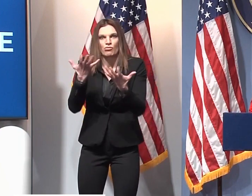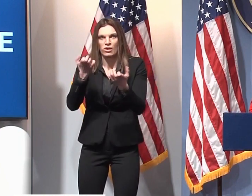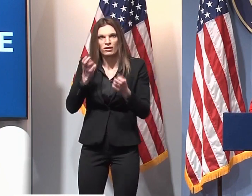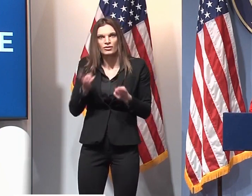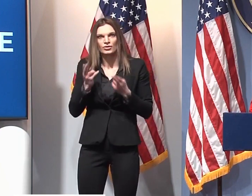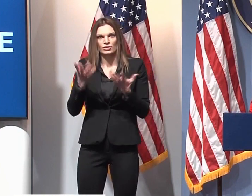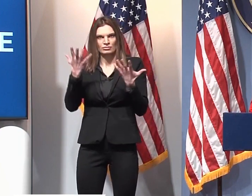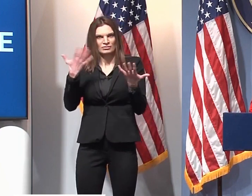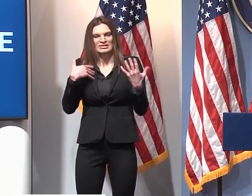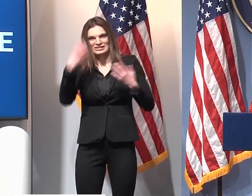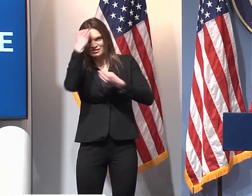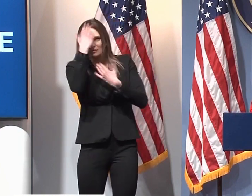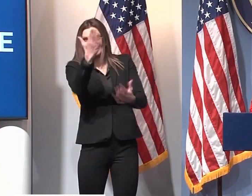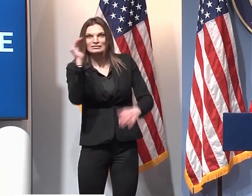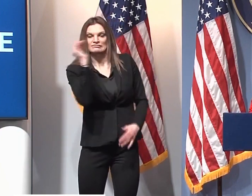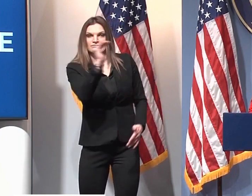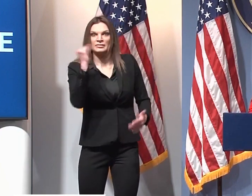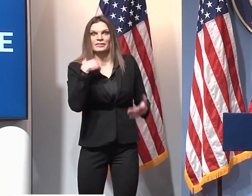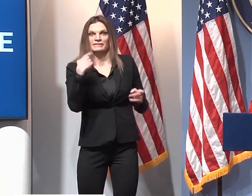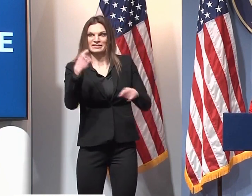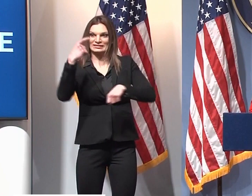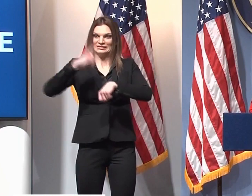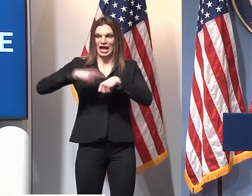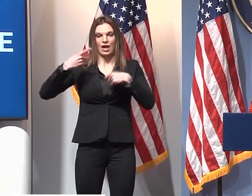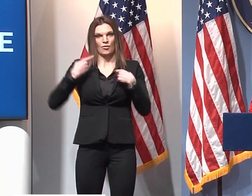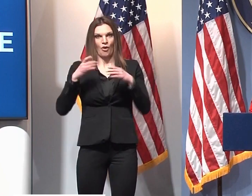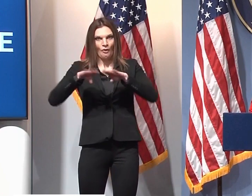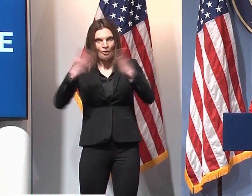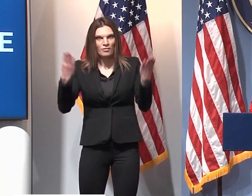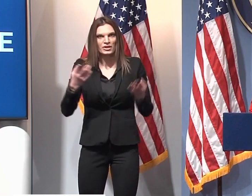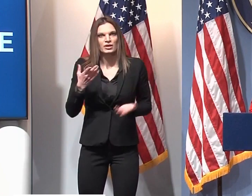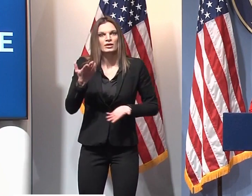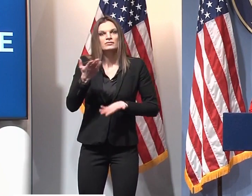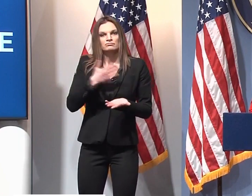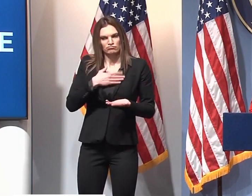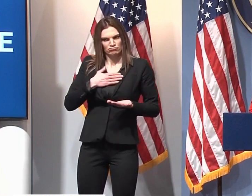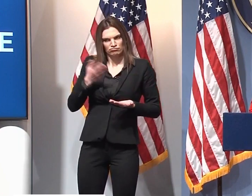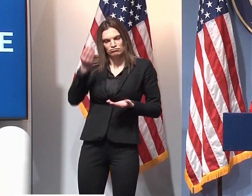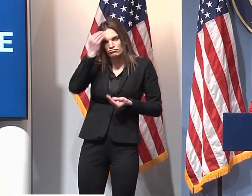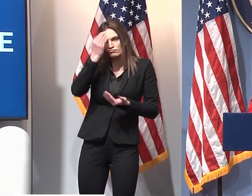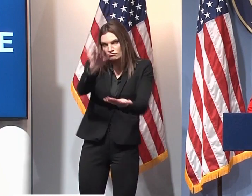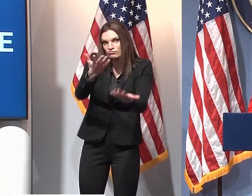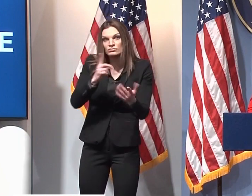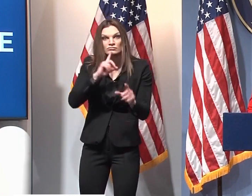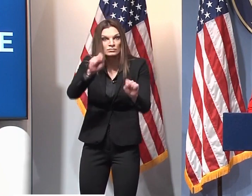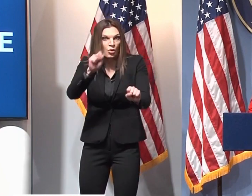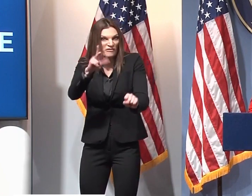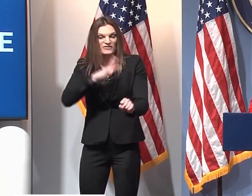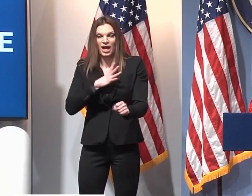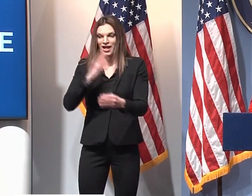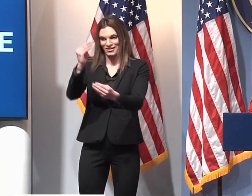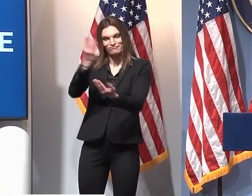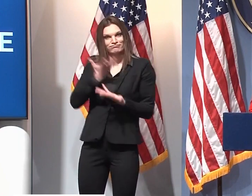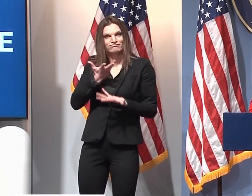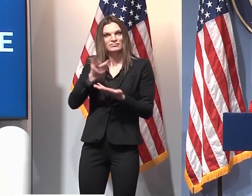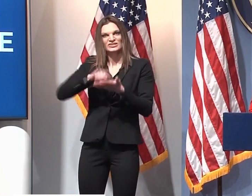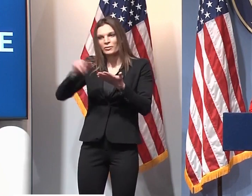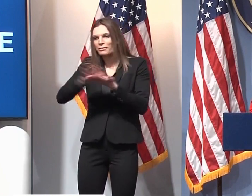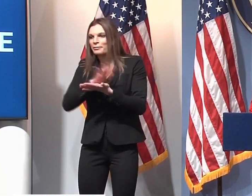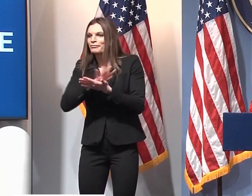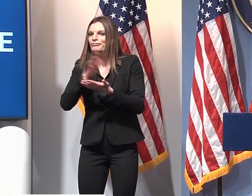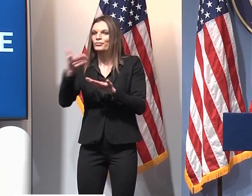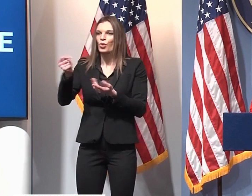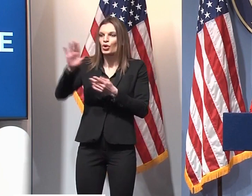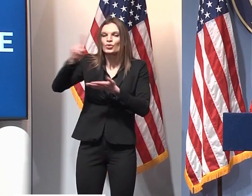raise the voice and to give some input. And we will always take that input and make it a part of the conversation that we're